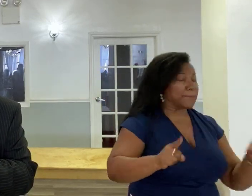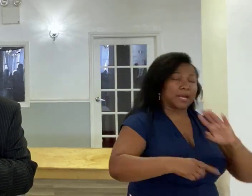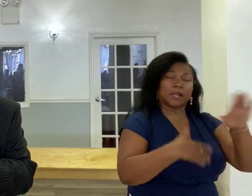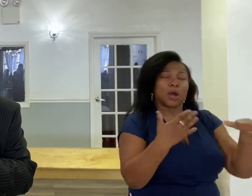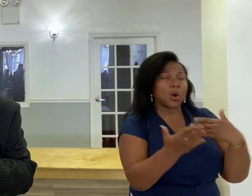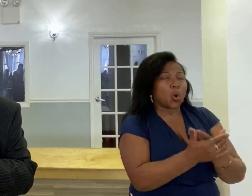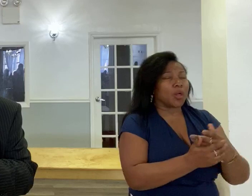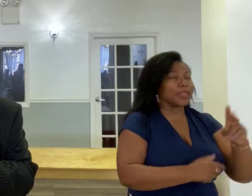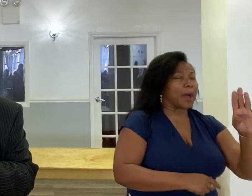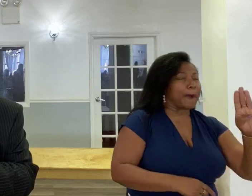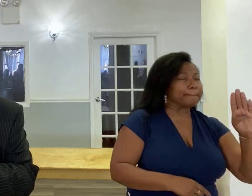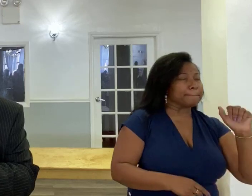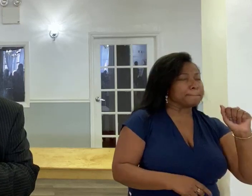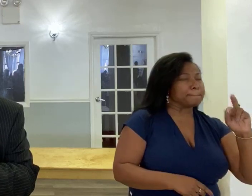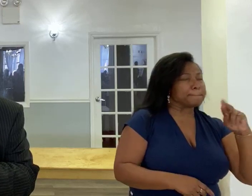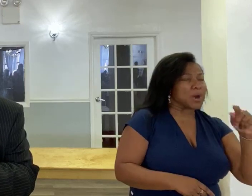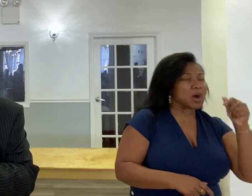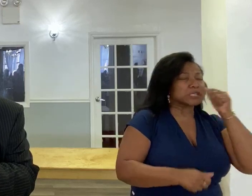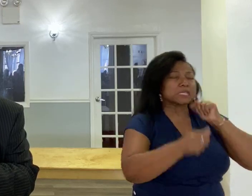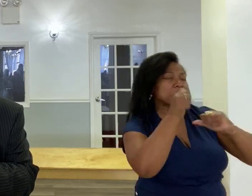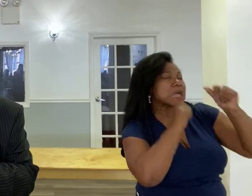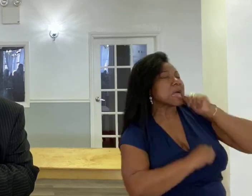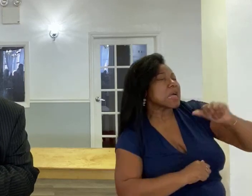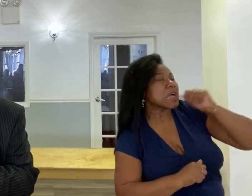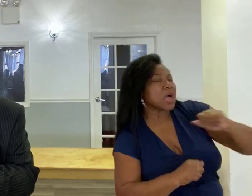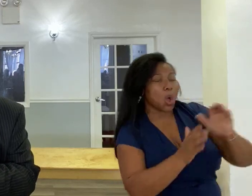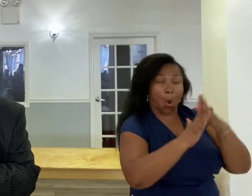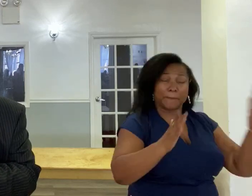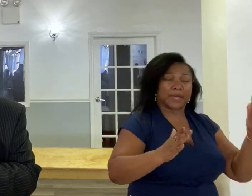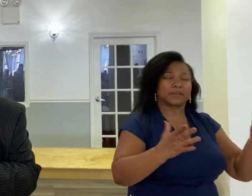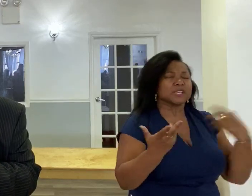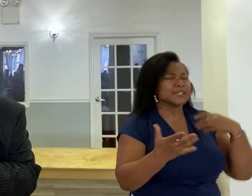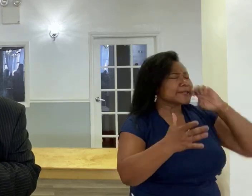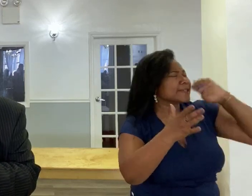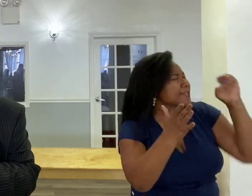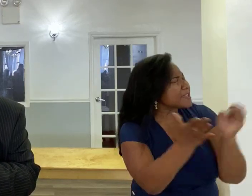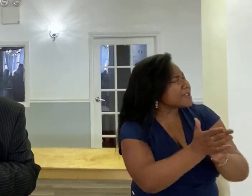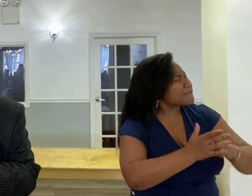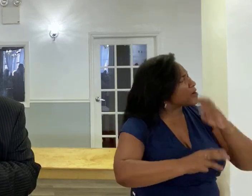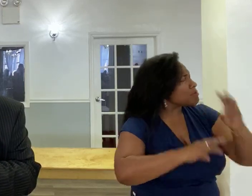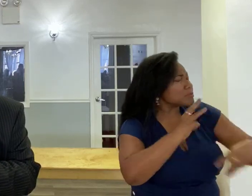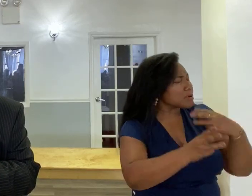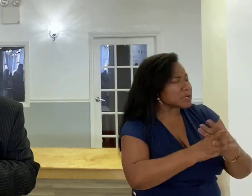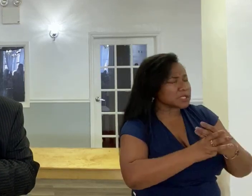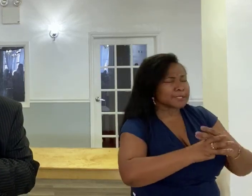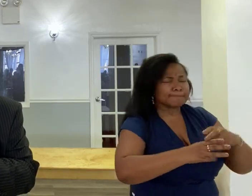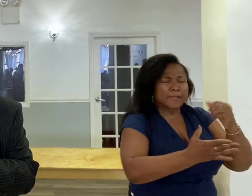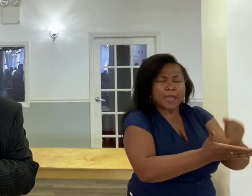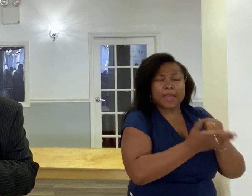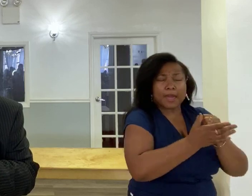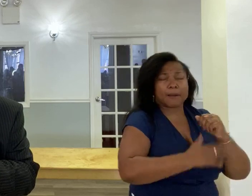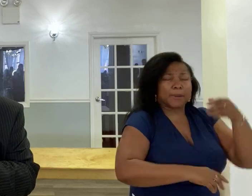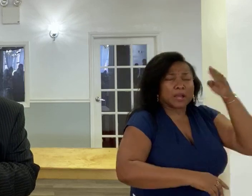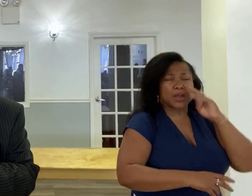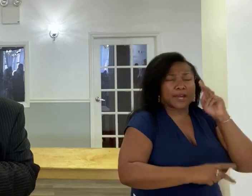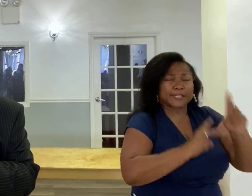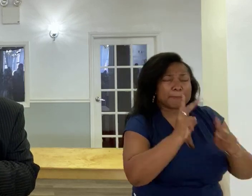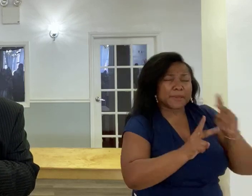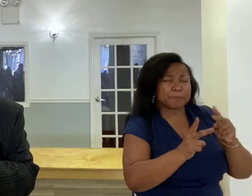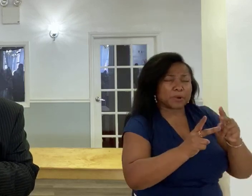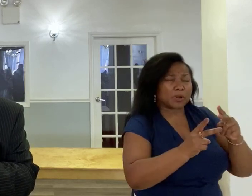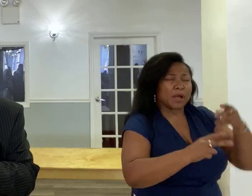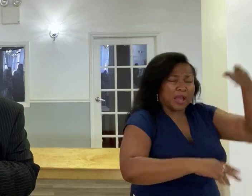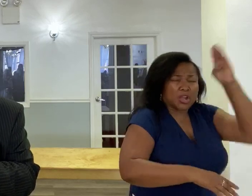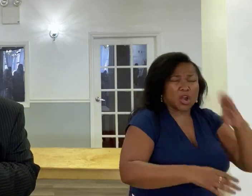and all of that. So we are fighting against evil forces now. So let us be aware that God has won the